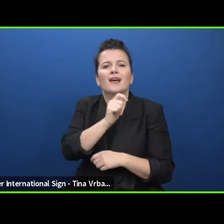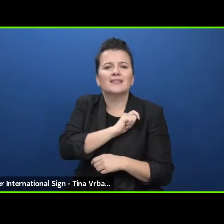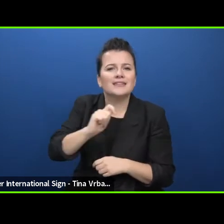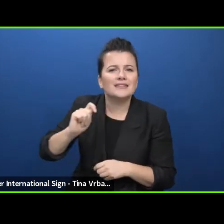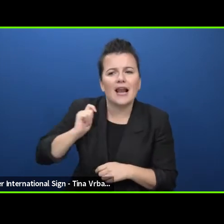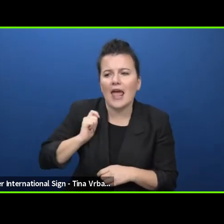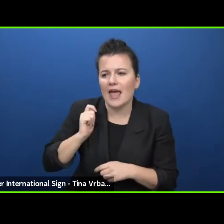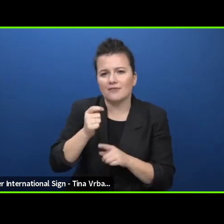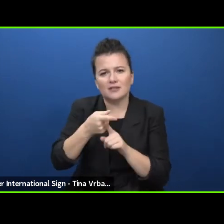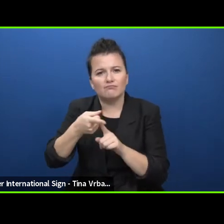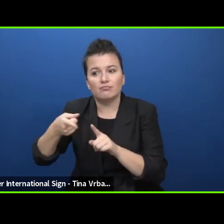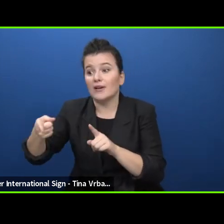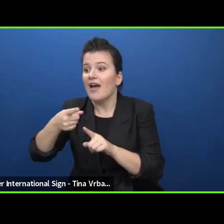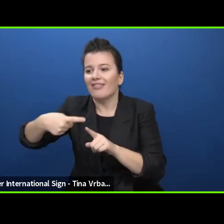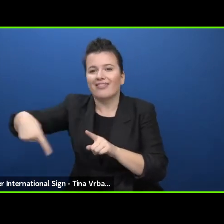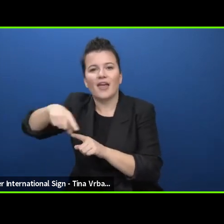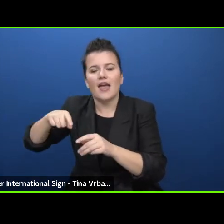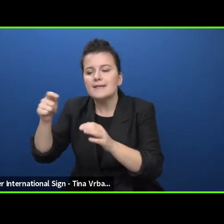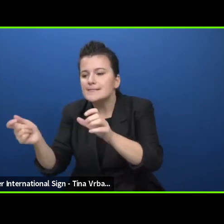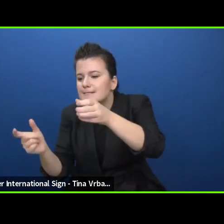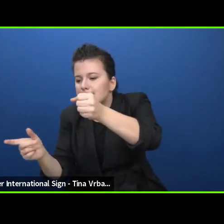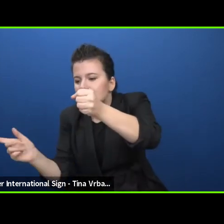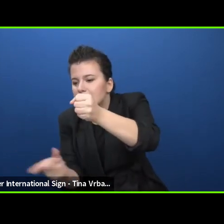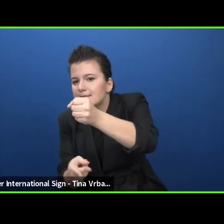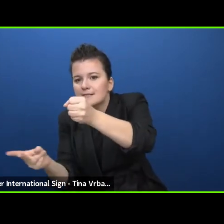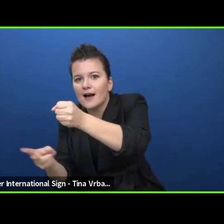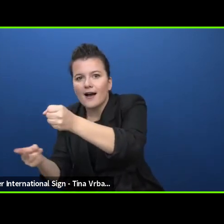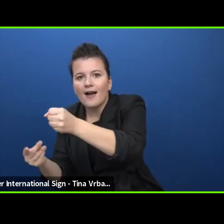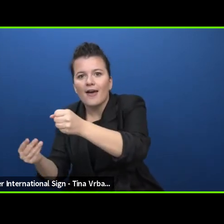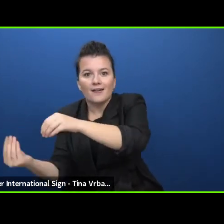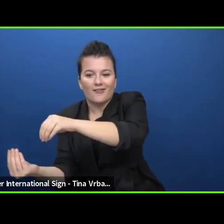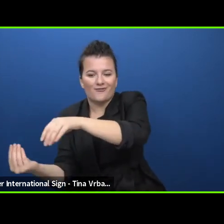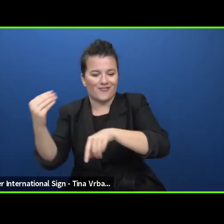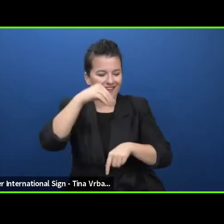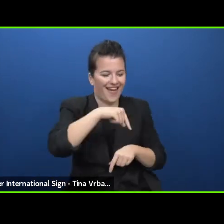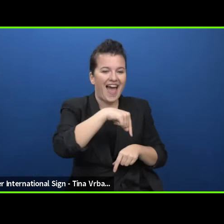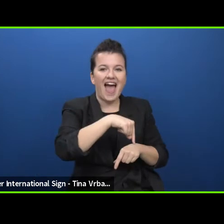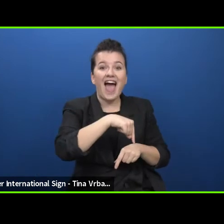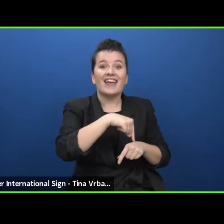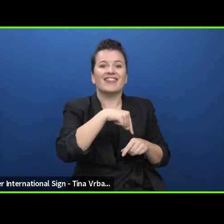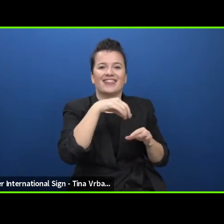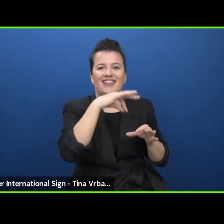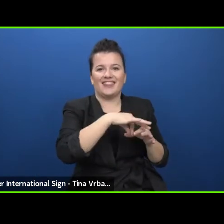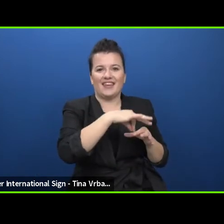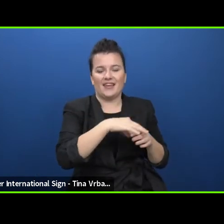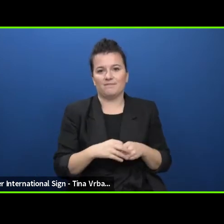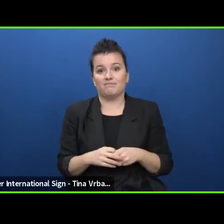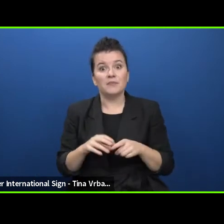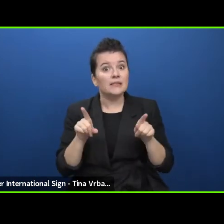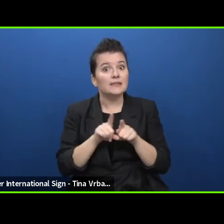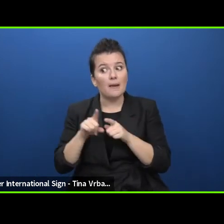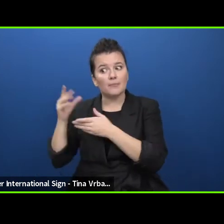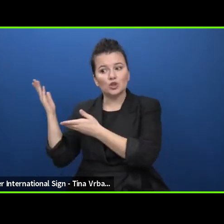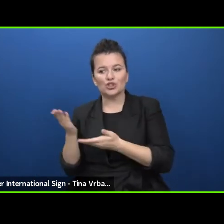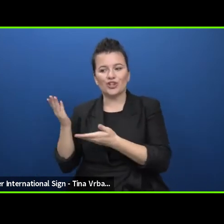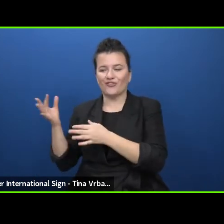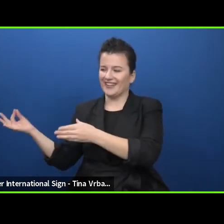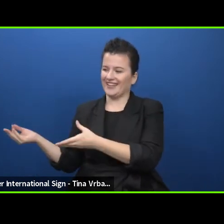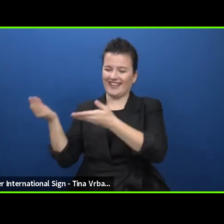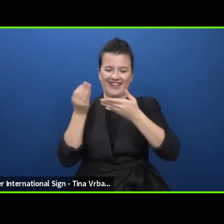lands and colonies. Prepared for him by his servants, just as was the food that his